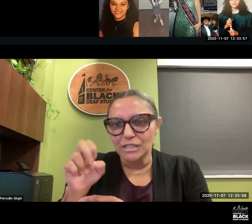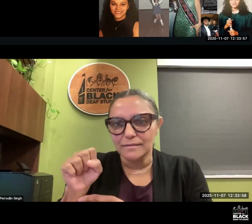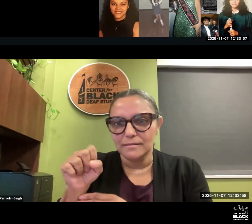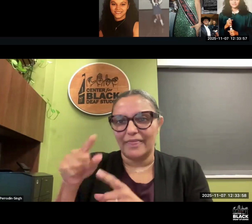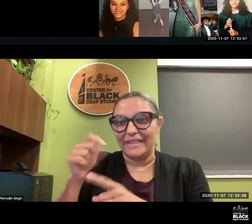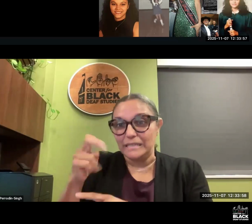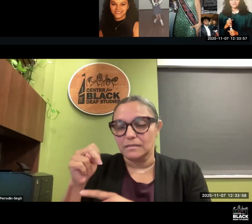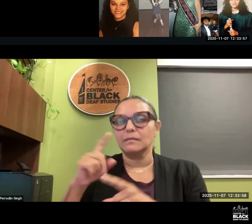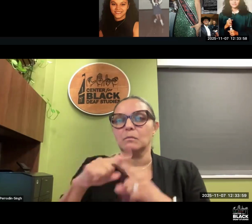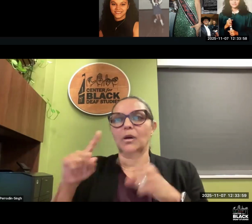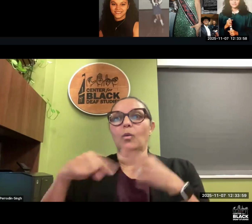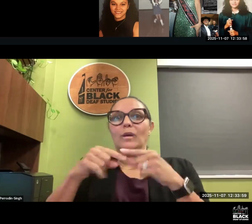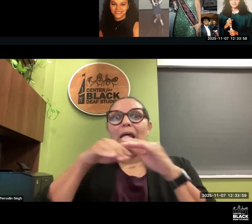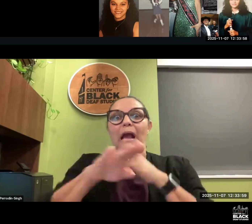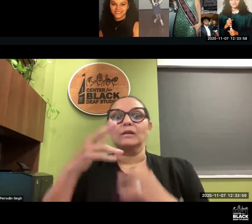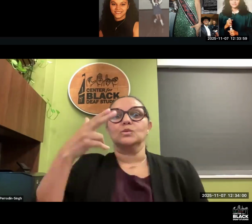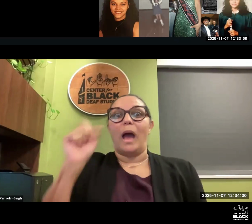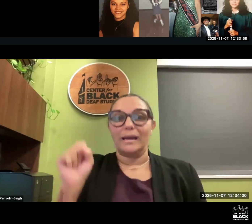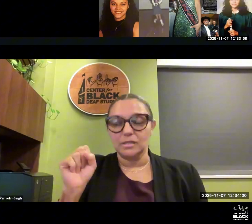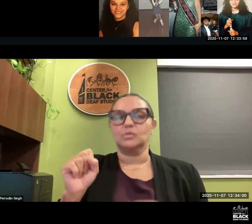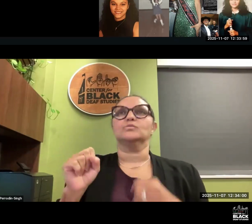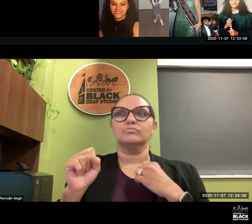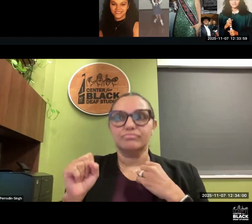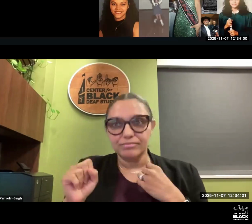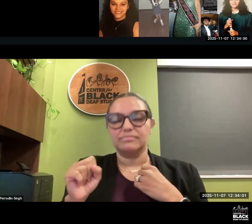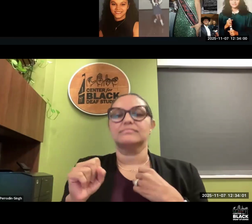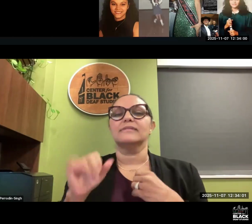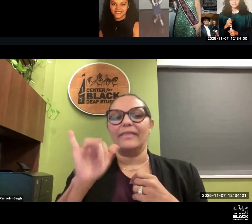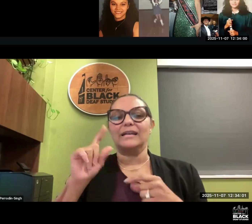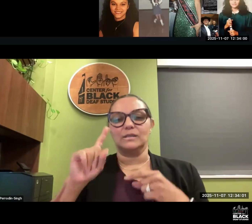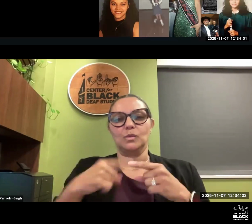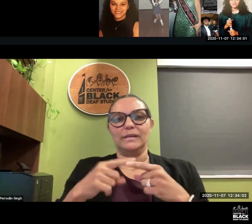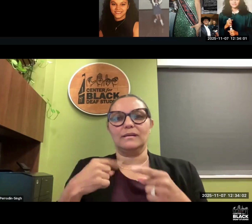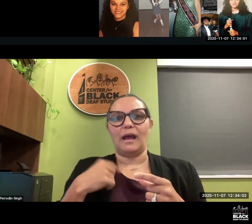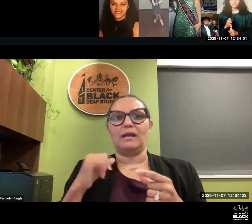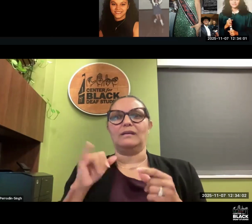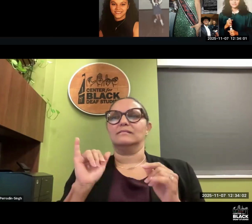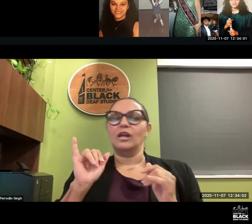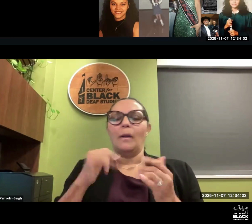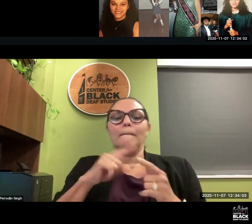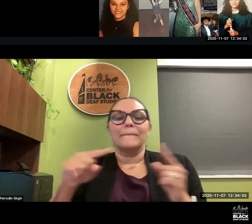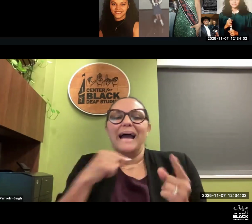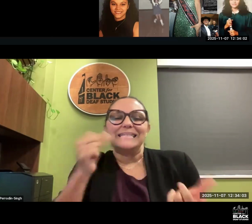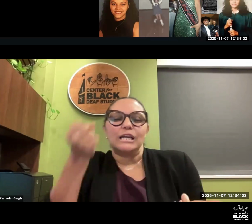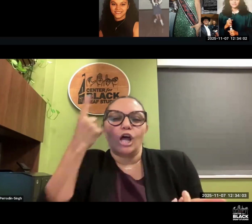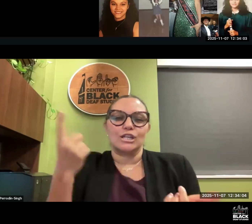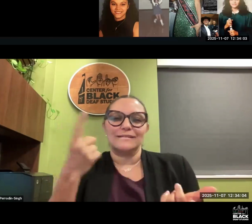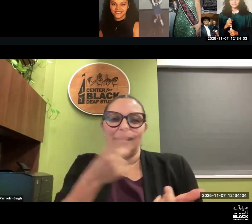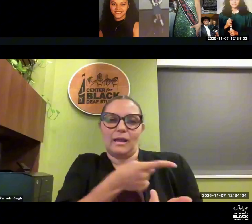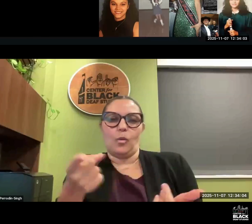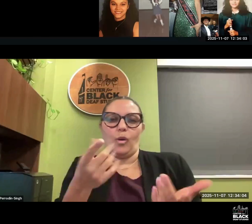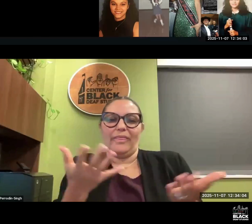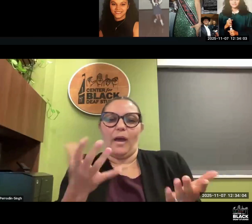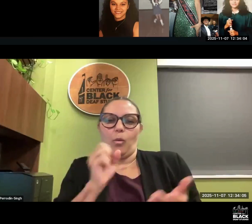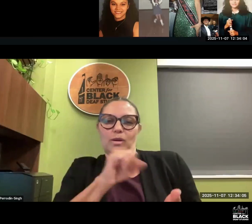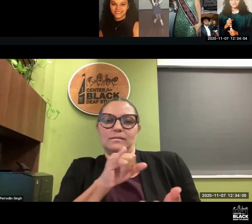And I remember a lot of the microaggressions that I experienced. But I didn't